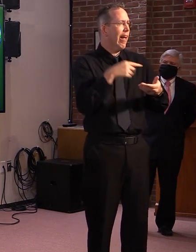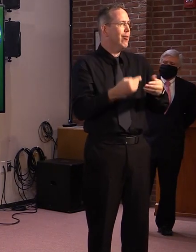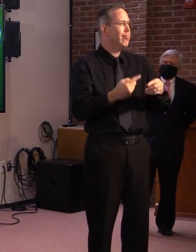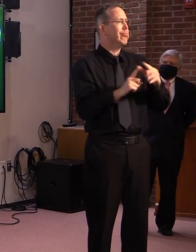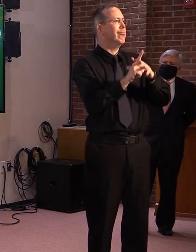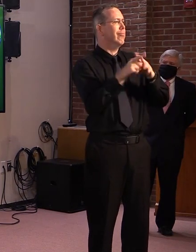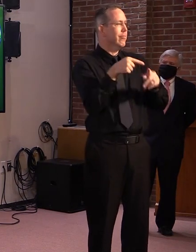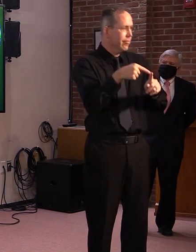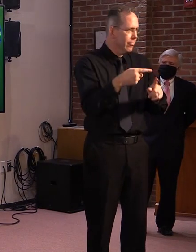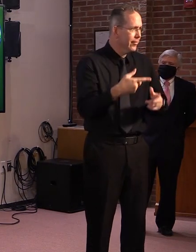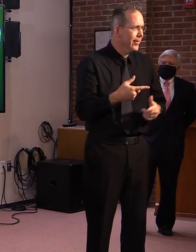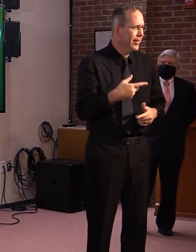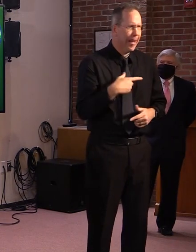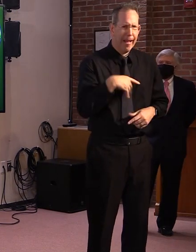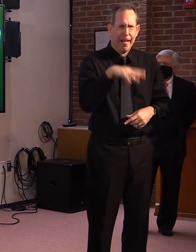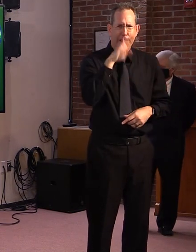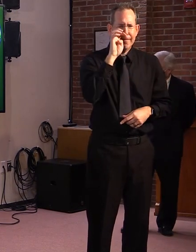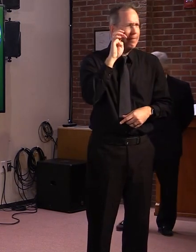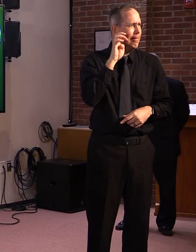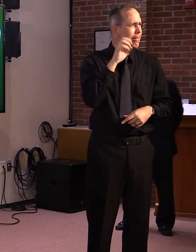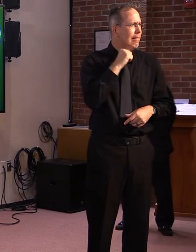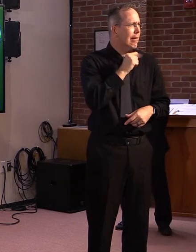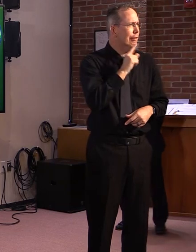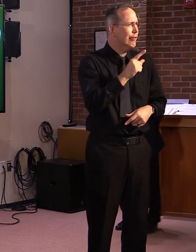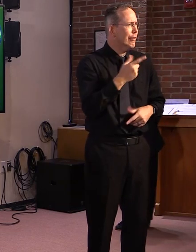into why.